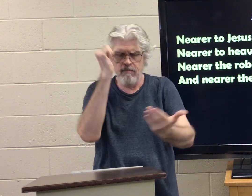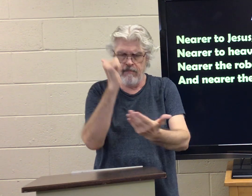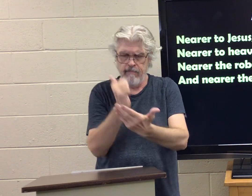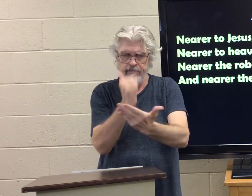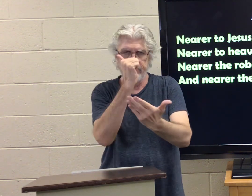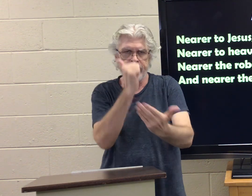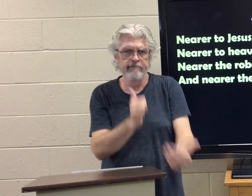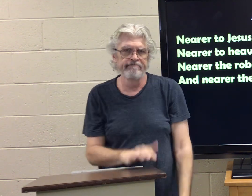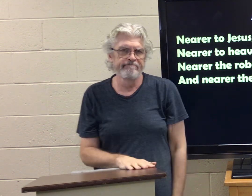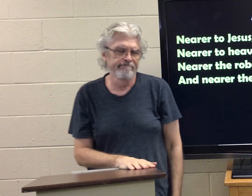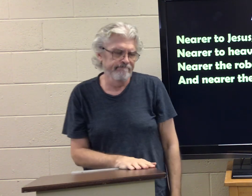Amen.